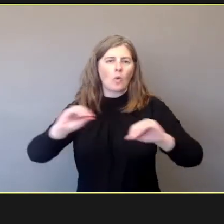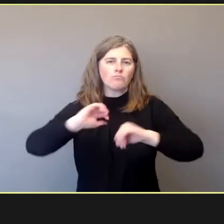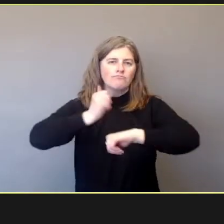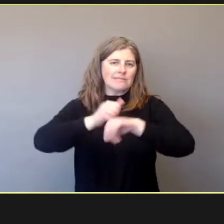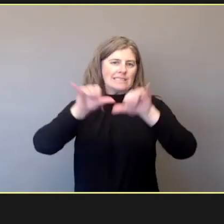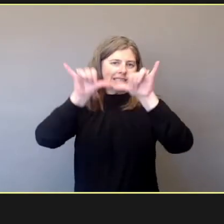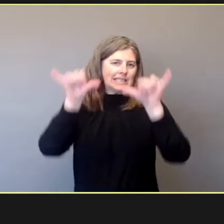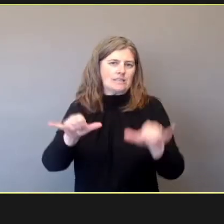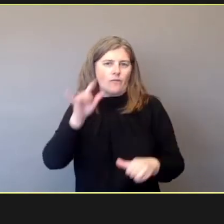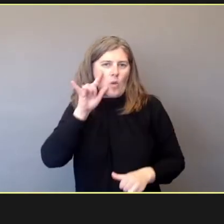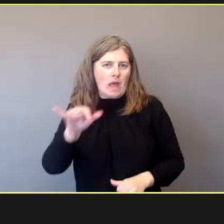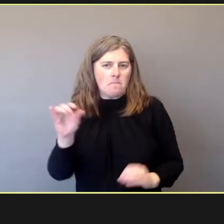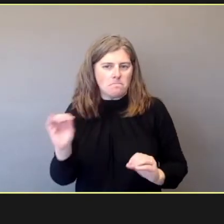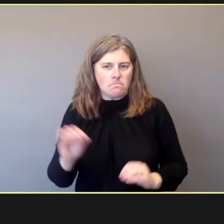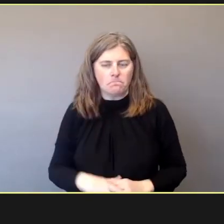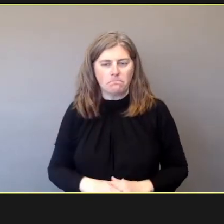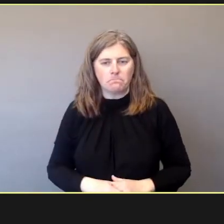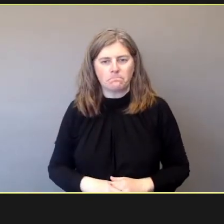that.